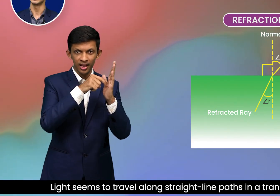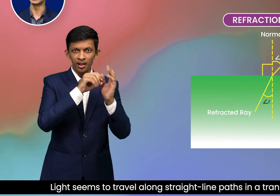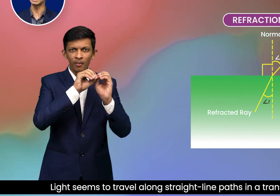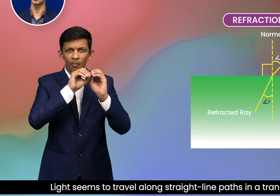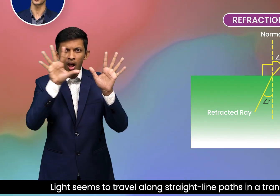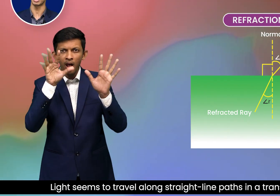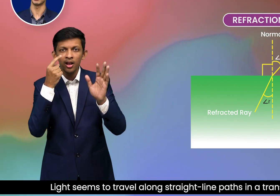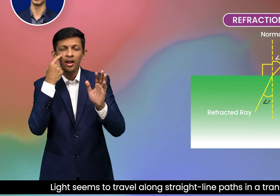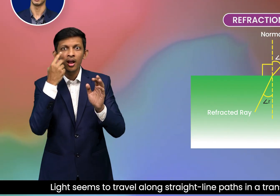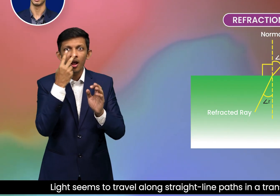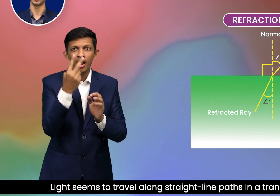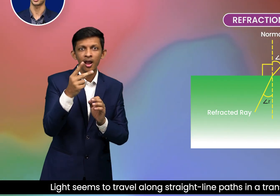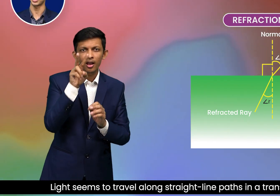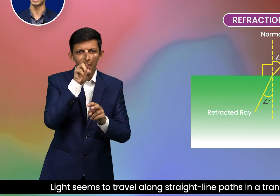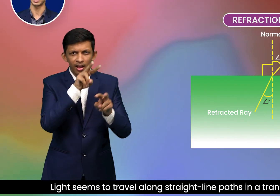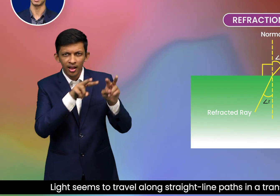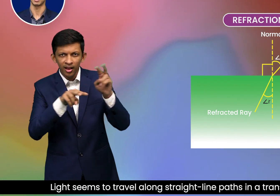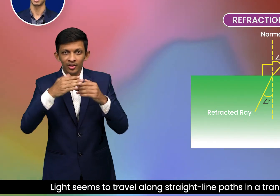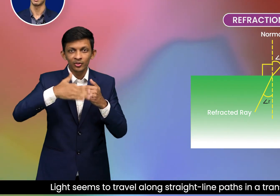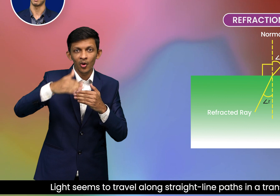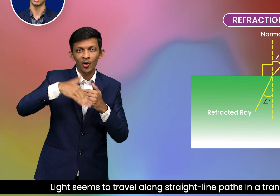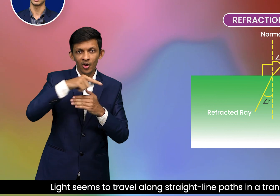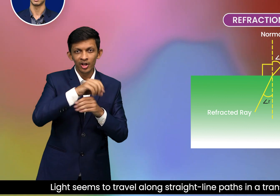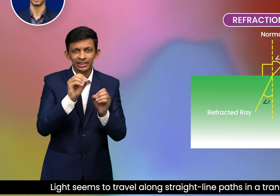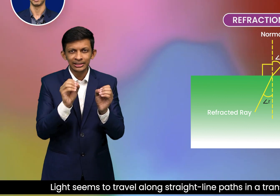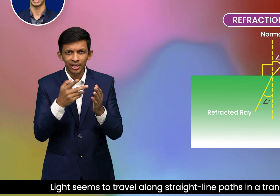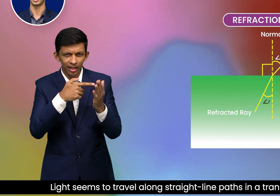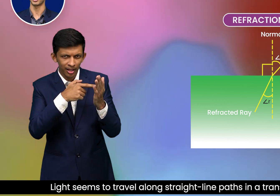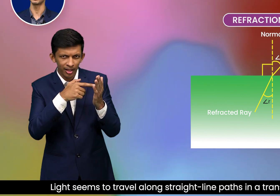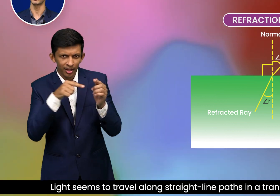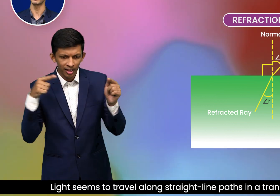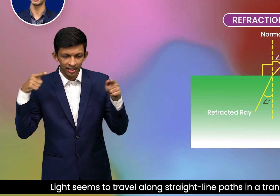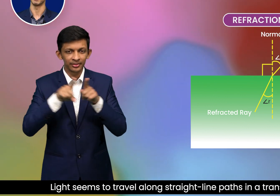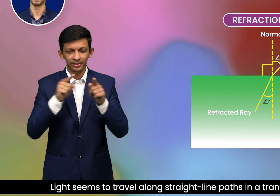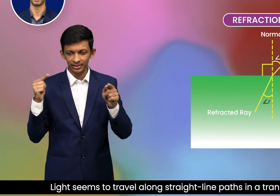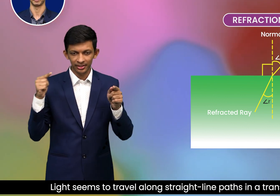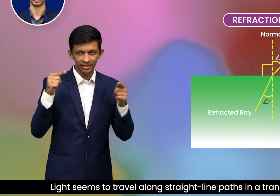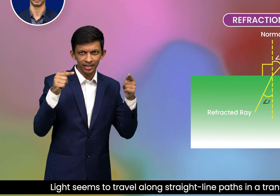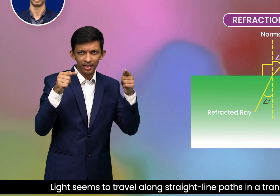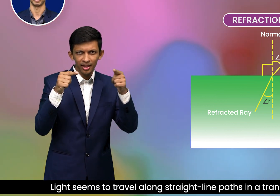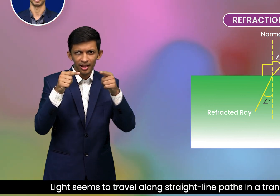Light seems to travel along a straight line paths in a transparent medium.